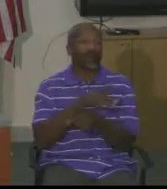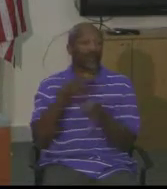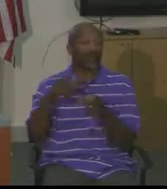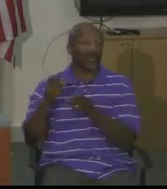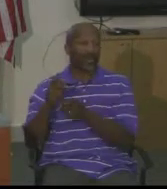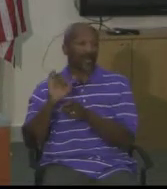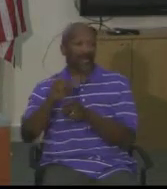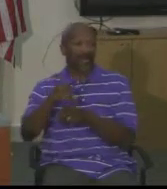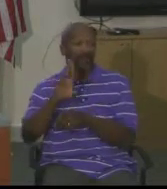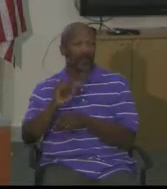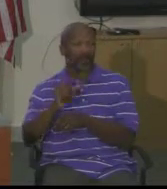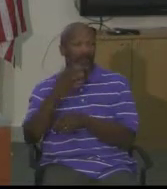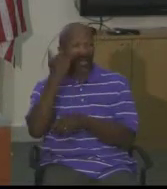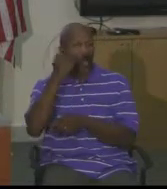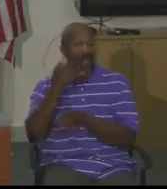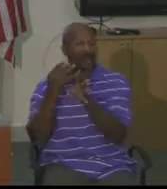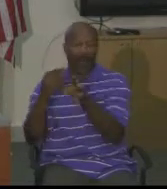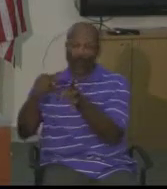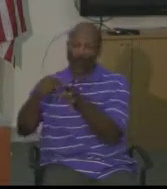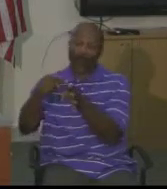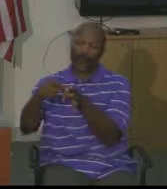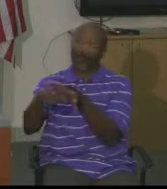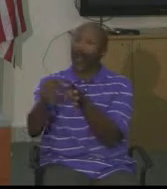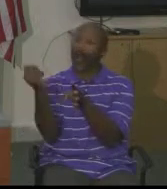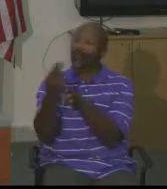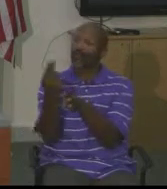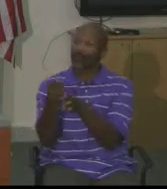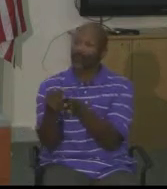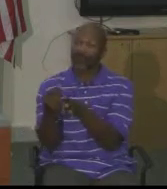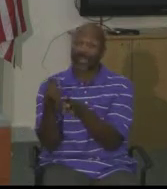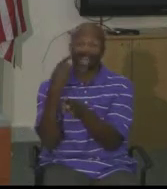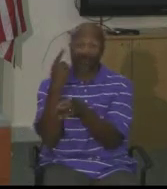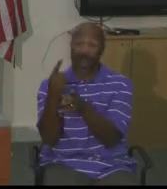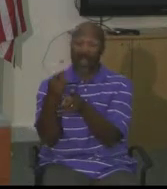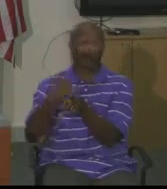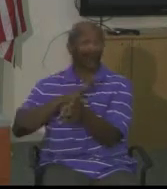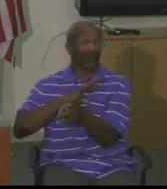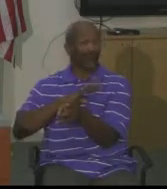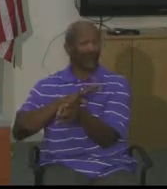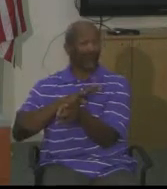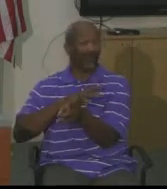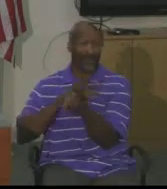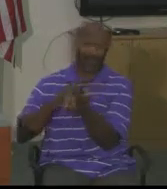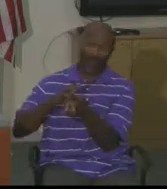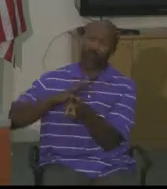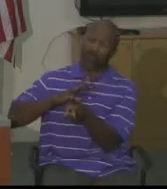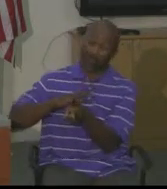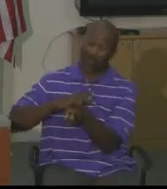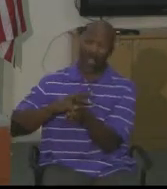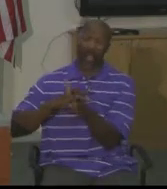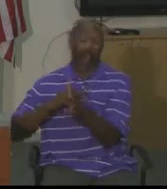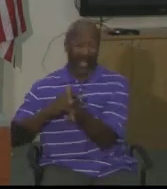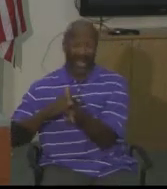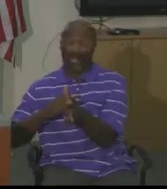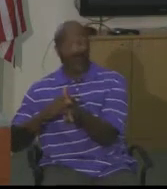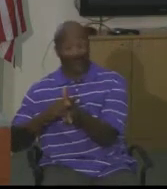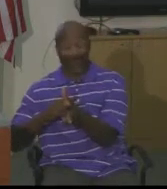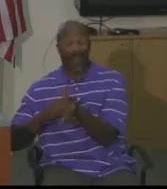bus. There's different lanes that I'm not capable of using because 4 times